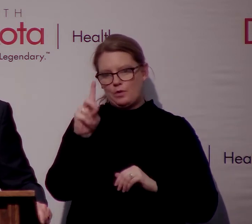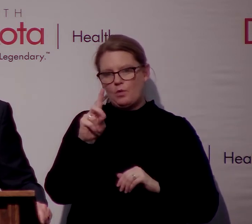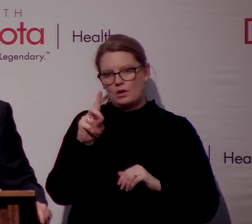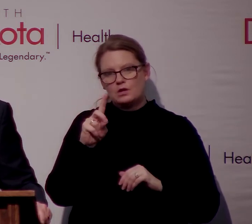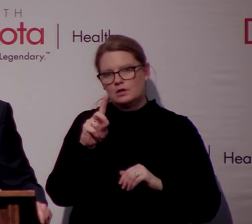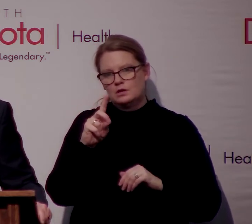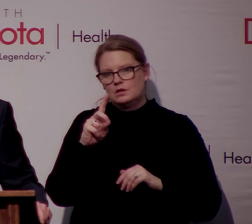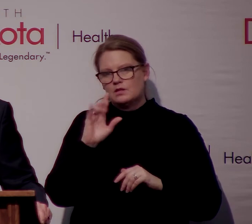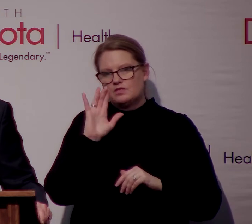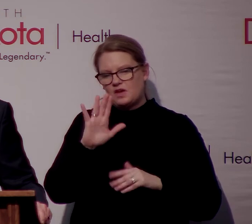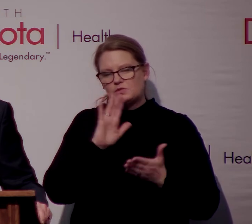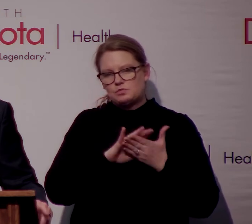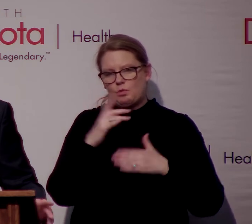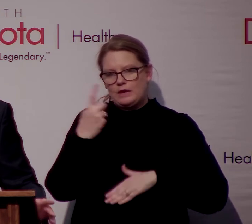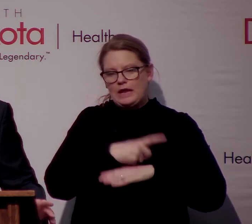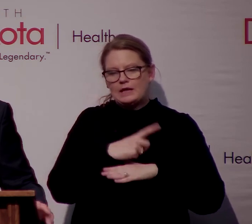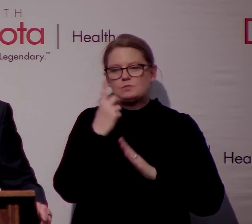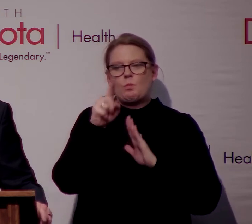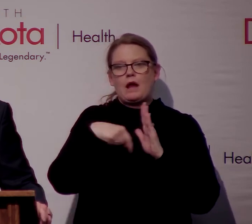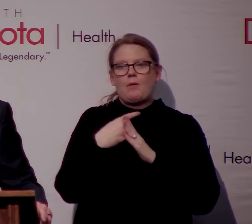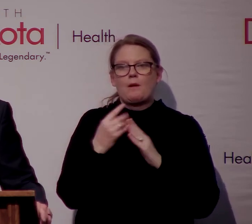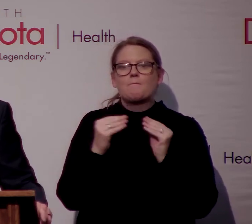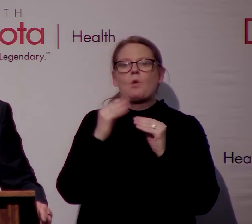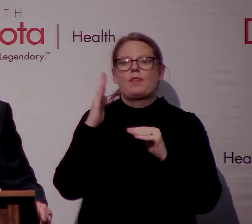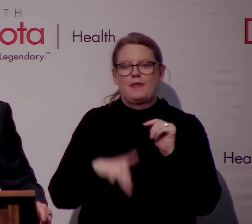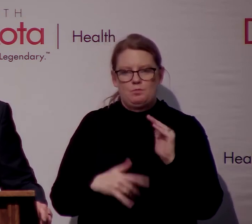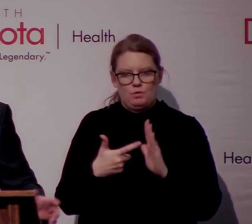longer than the minimum. And so relative to